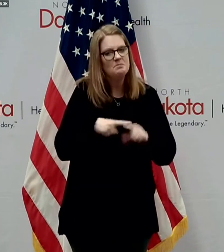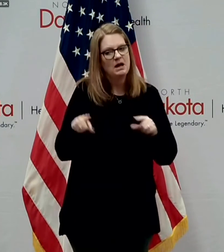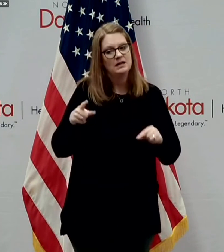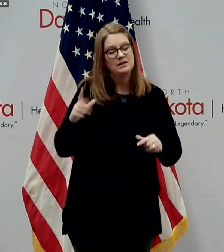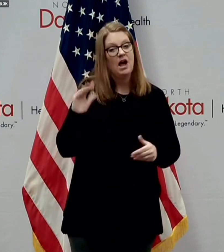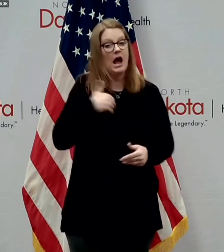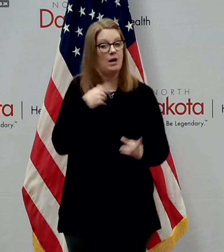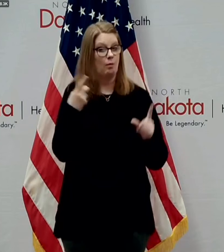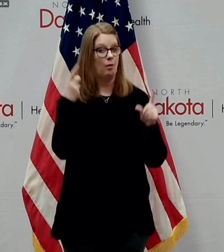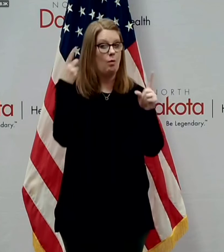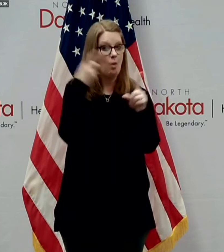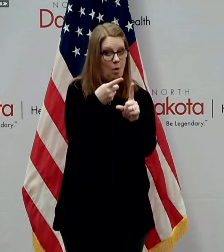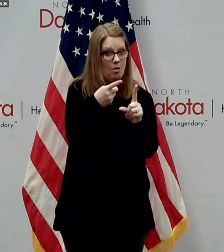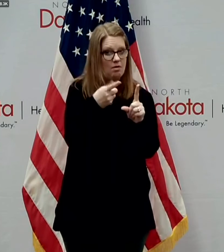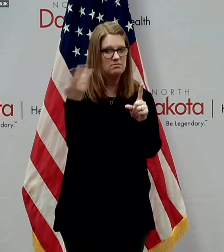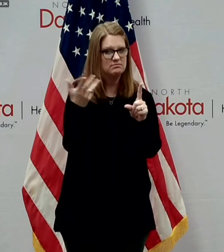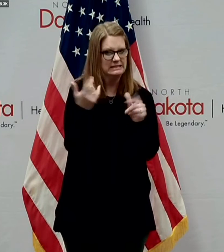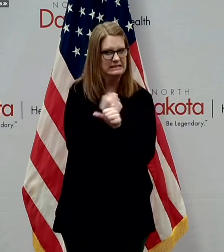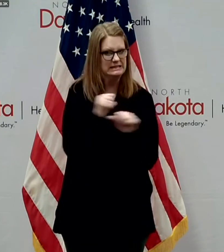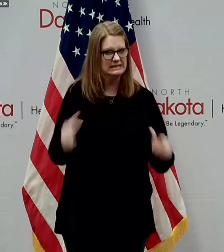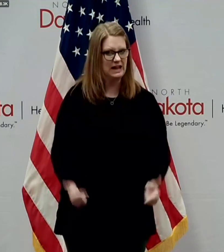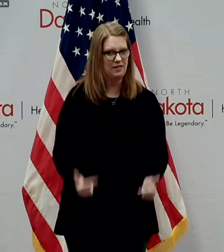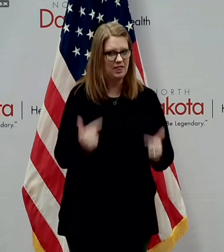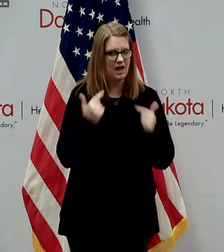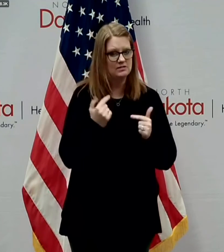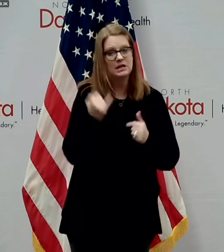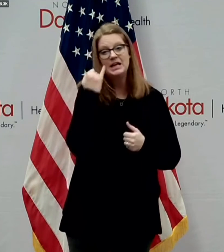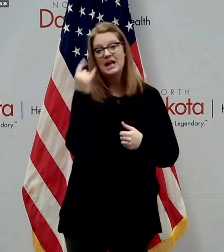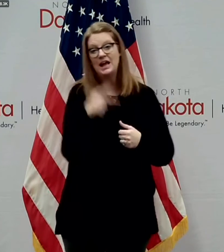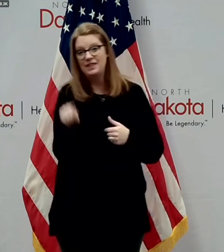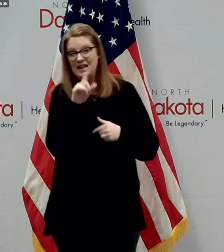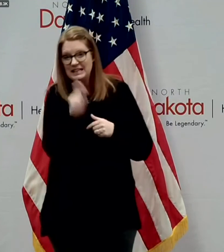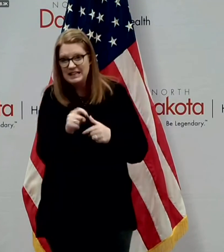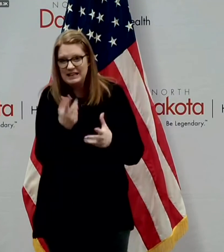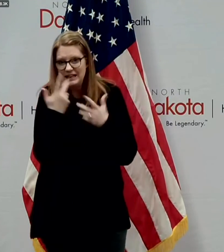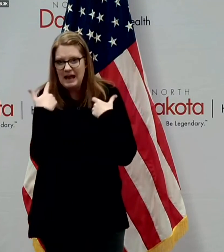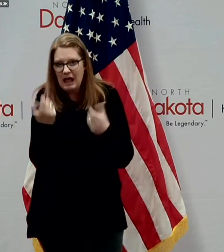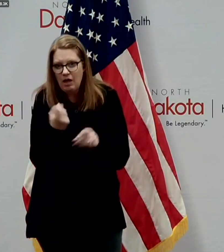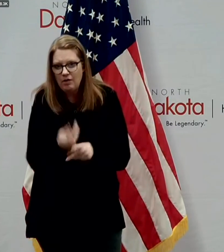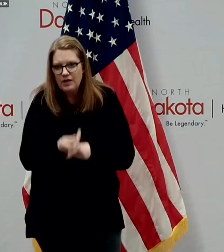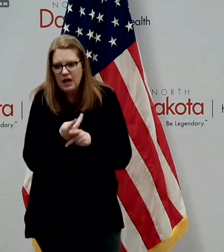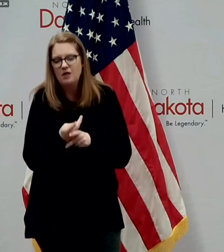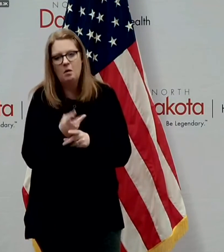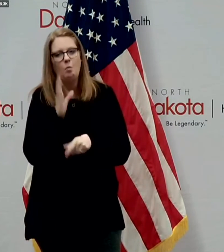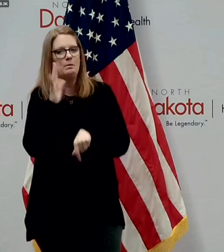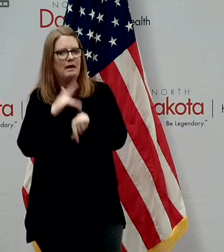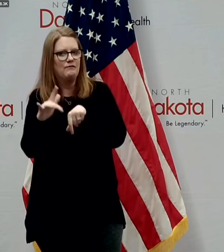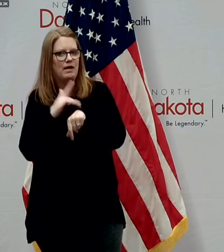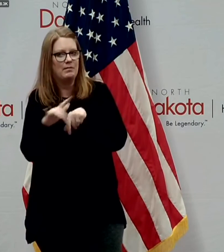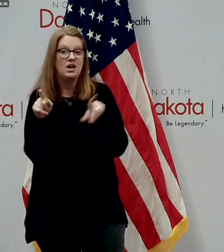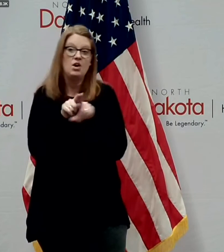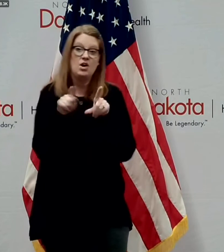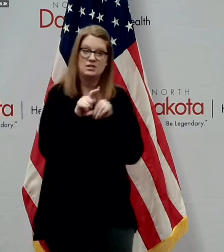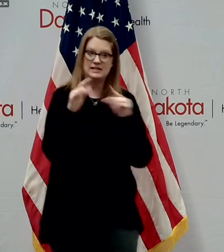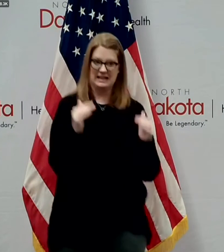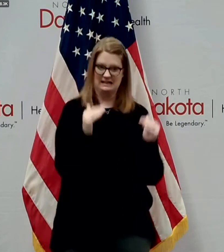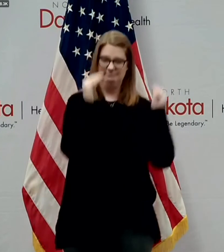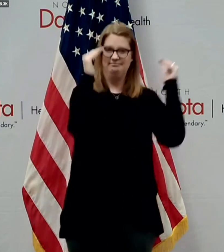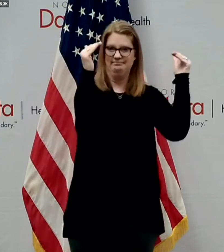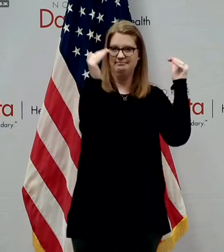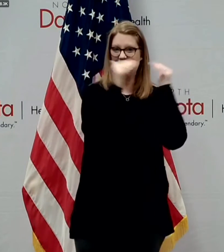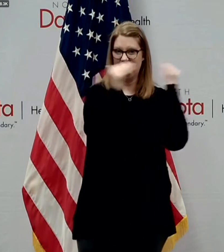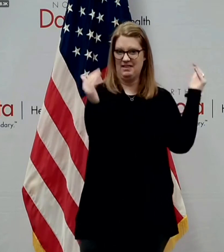that people that needed health care could get it. If they needed it at the highest level, they could get it at the highest level, meaning could they be